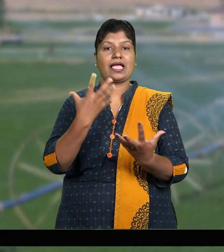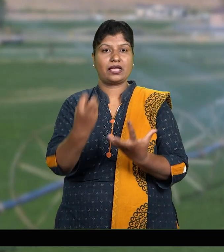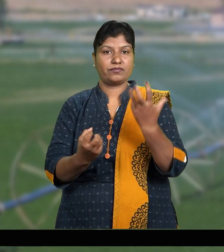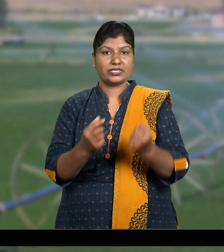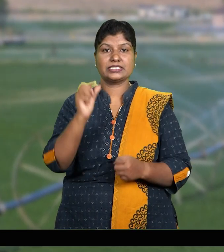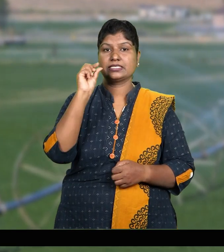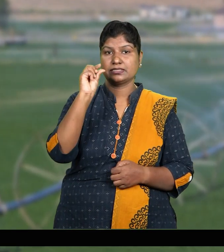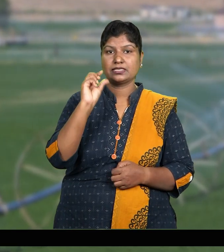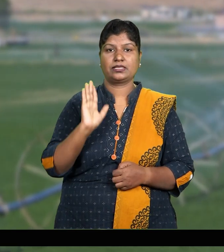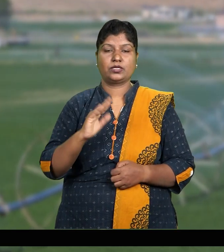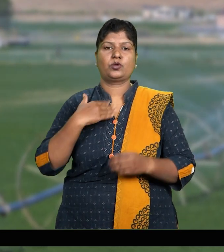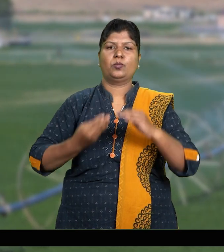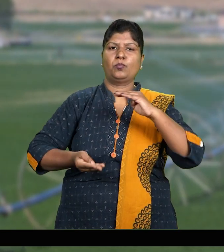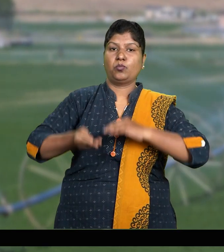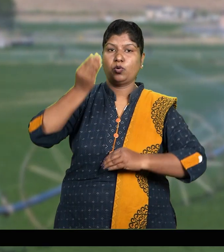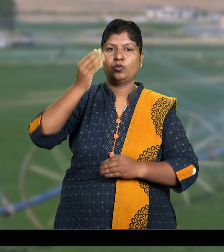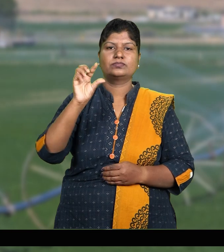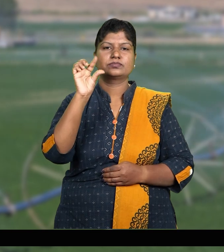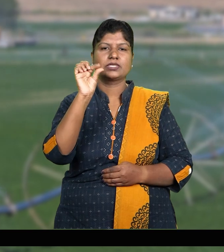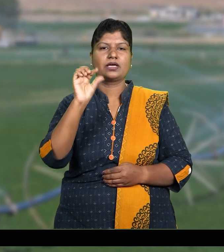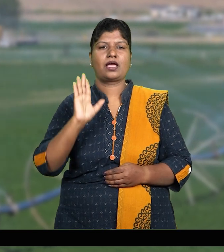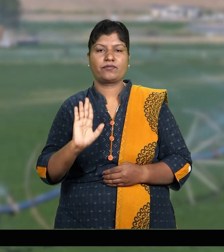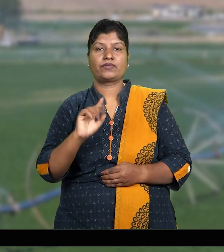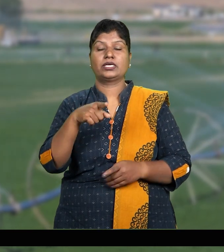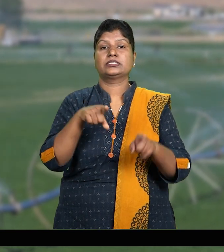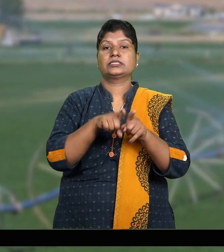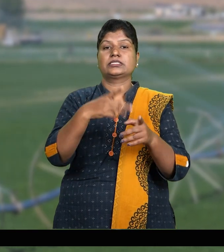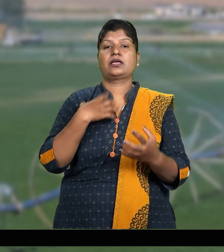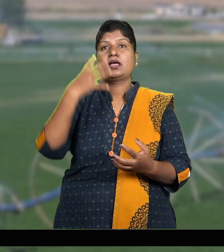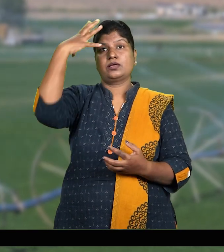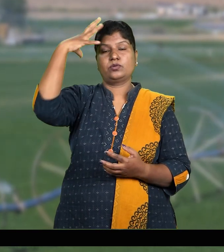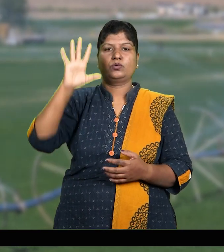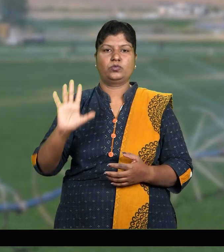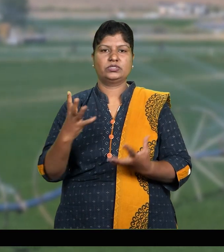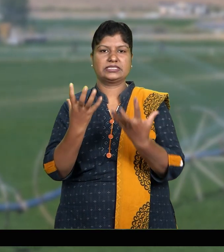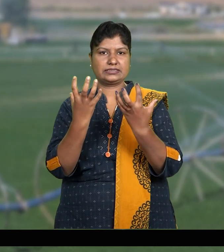Harvested grains have more moisture and should be dried.